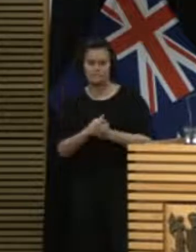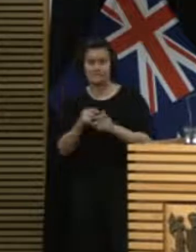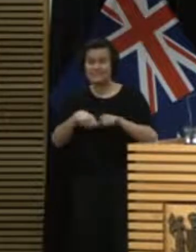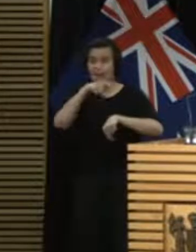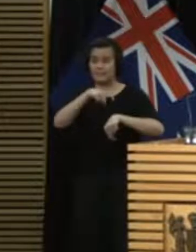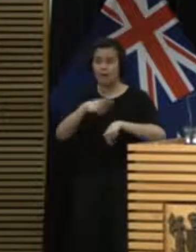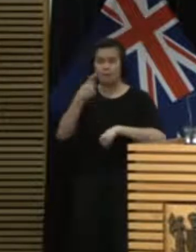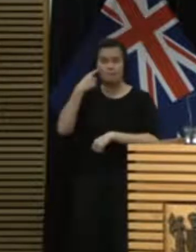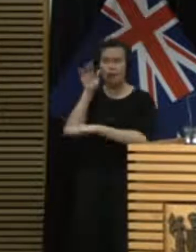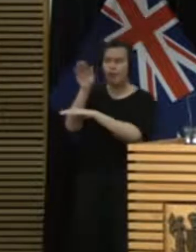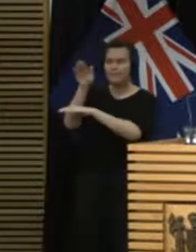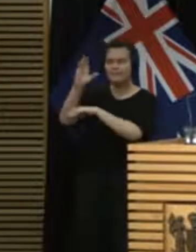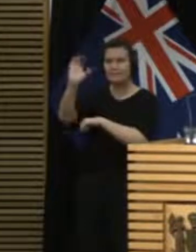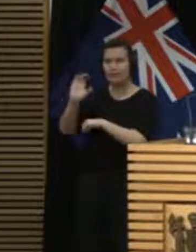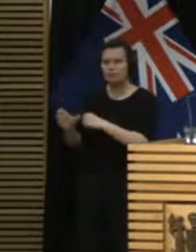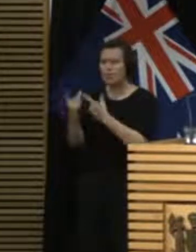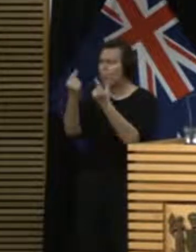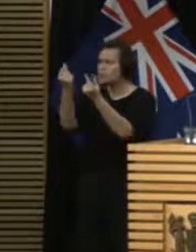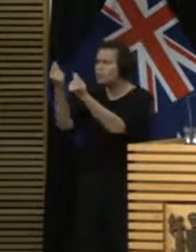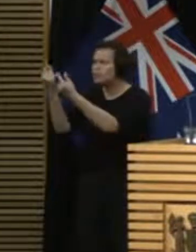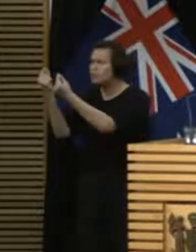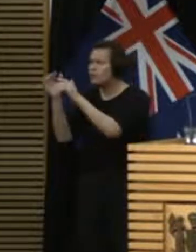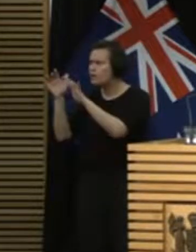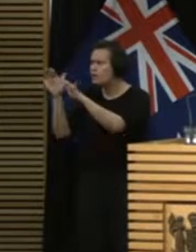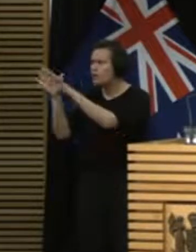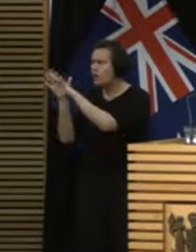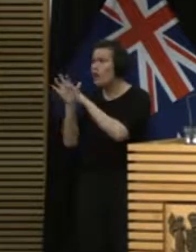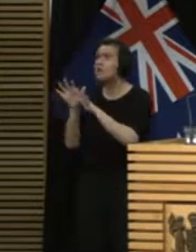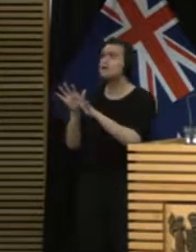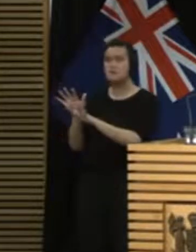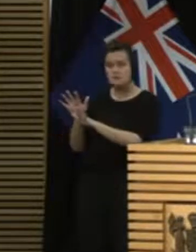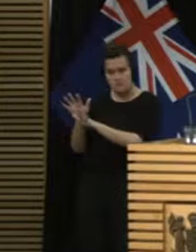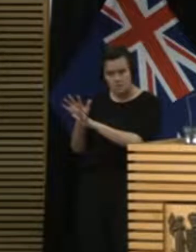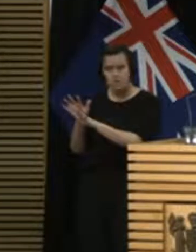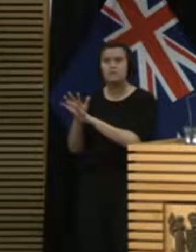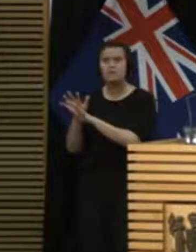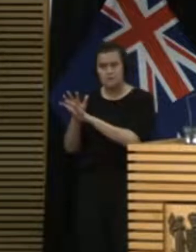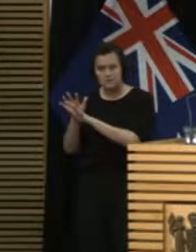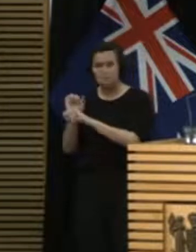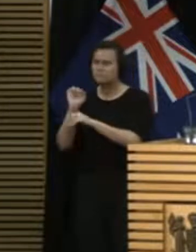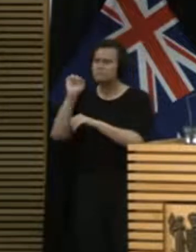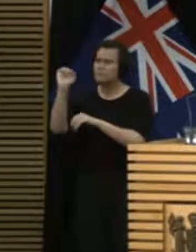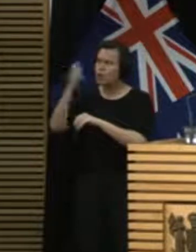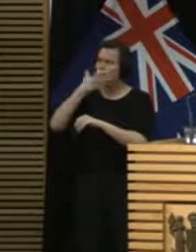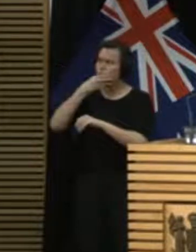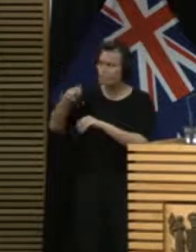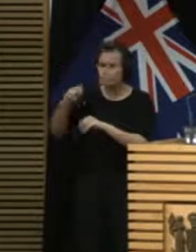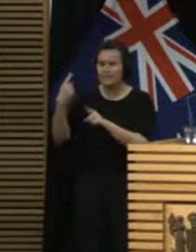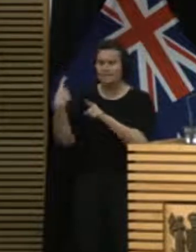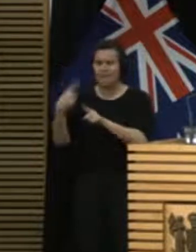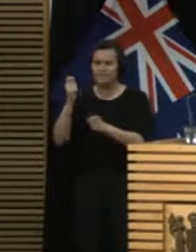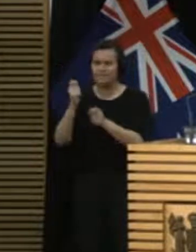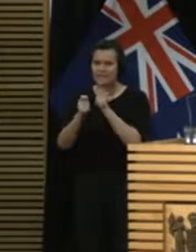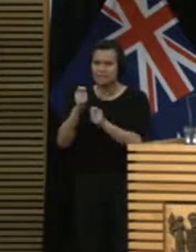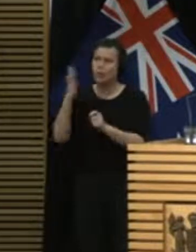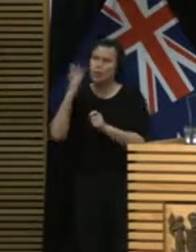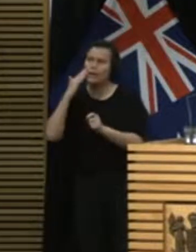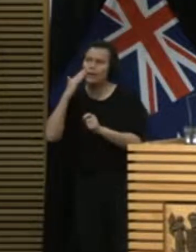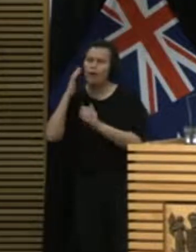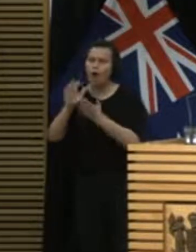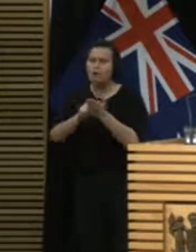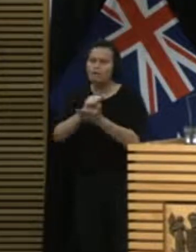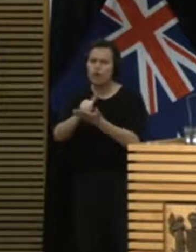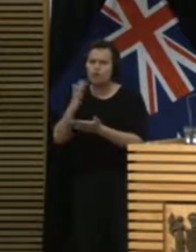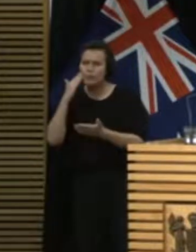doing, because it's the timing and the way that rapid antigen testing is used is changing. We've seen Germany change its